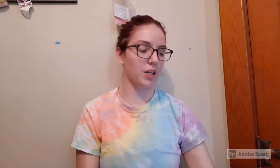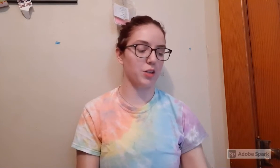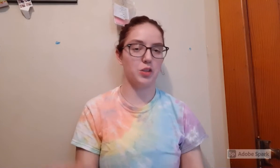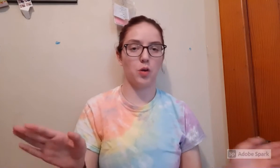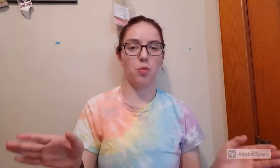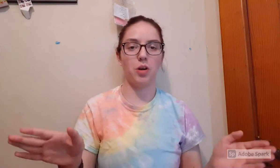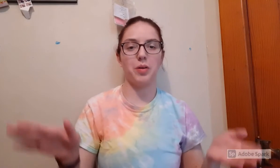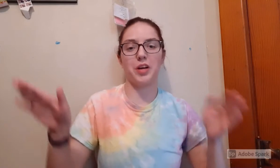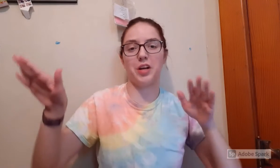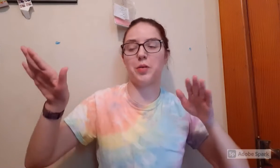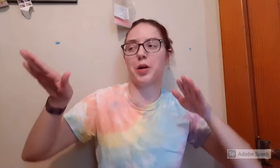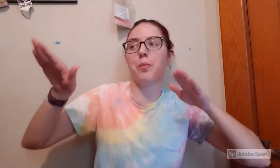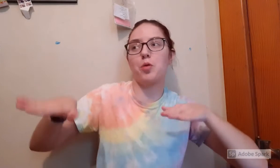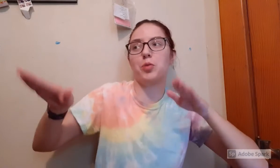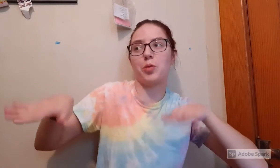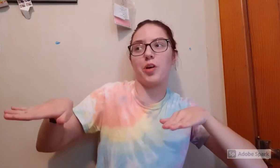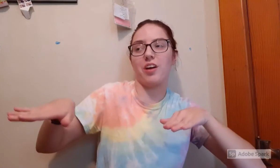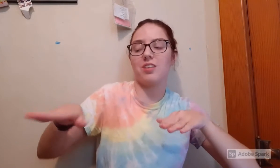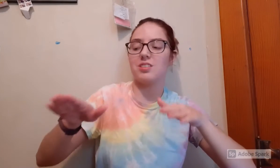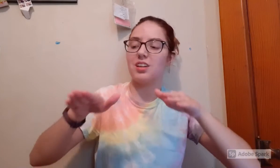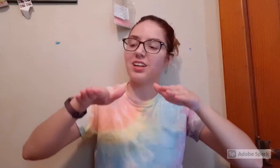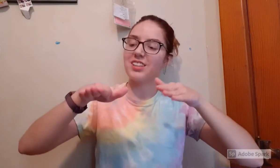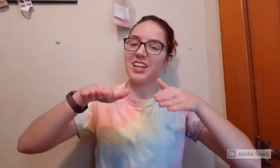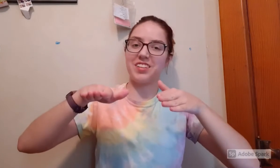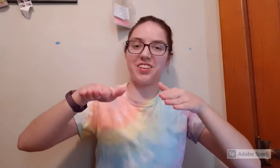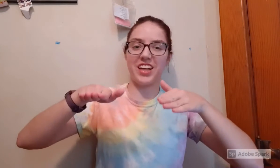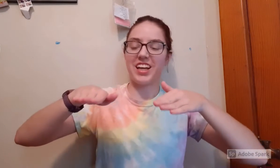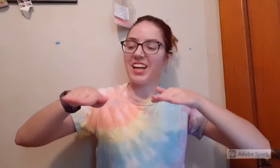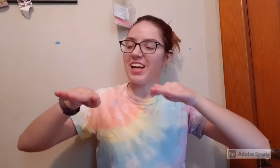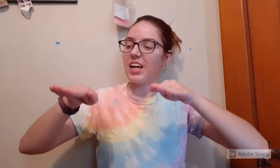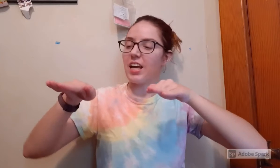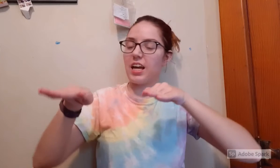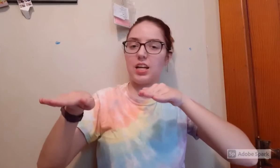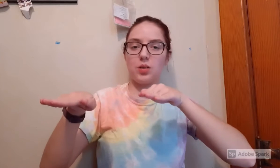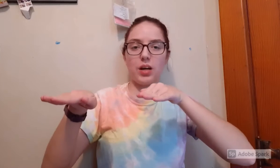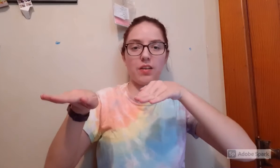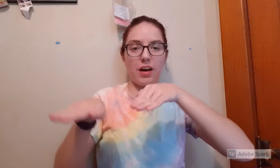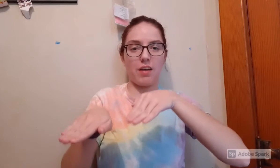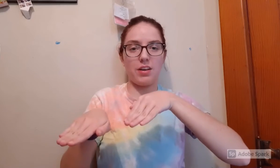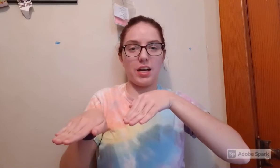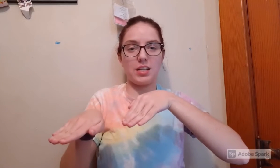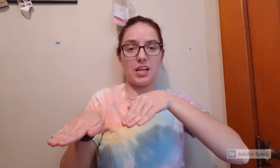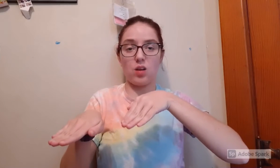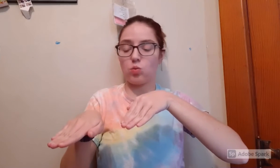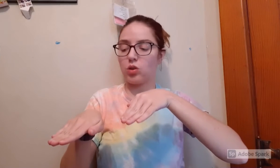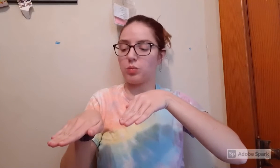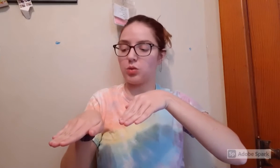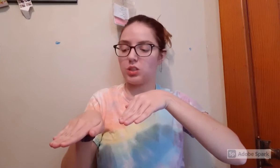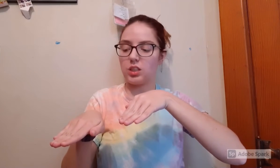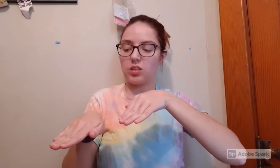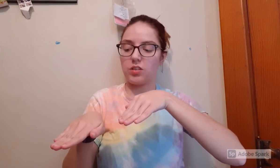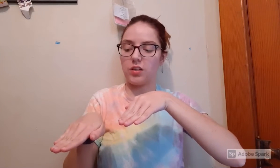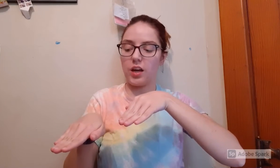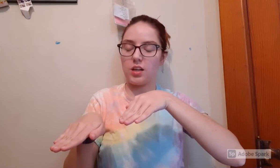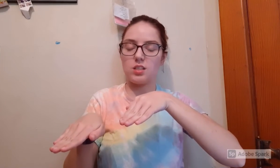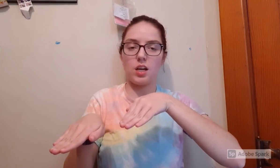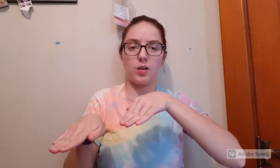you're snowboarding, but you kind of do like a movement with your hands. It's kind of kind. And you kind of have it at a downward motion in your hands, and you kind of